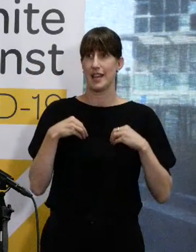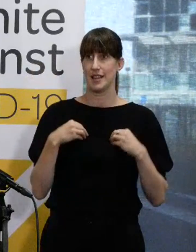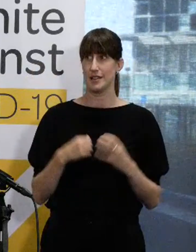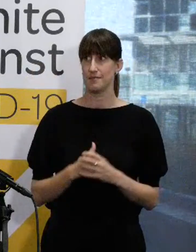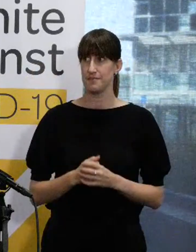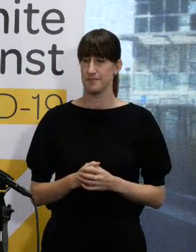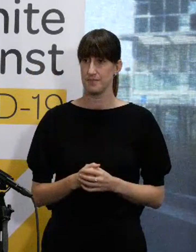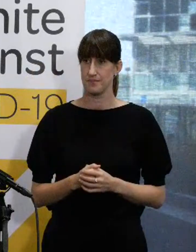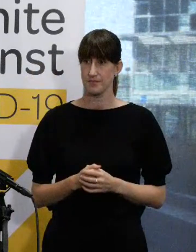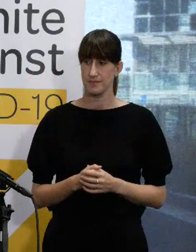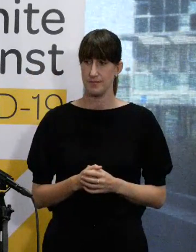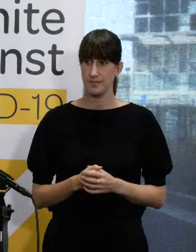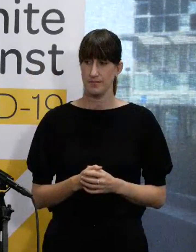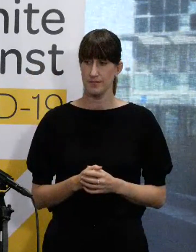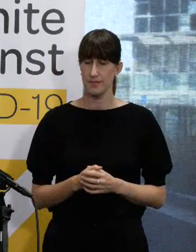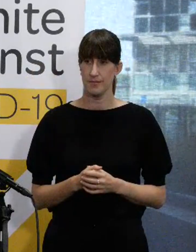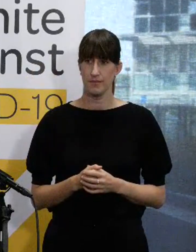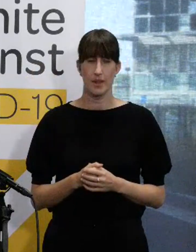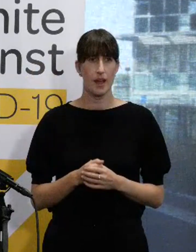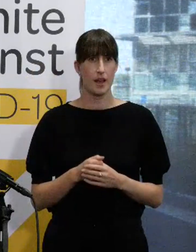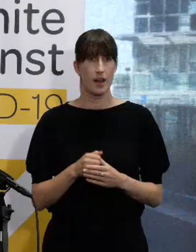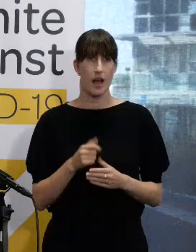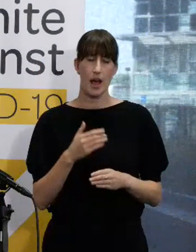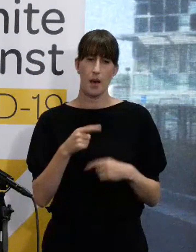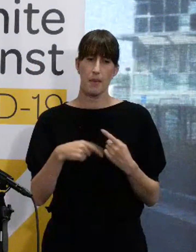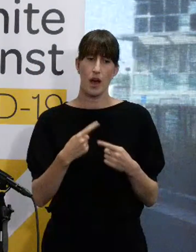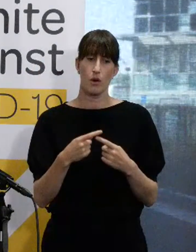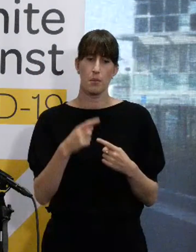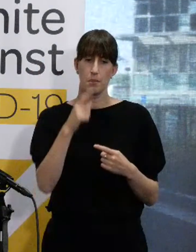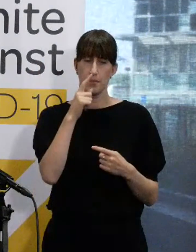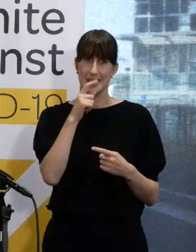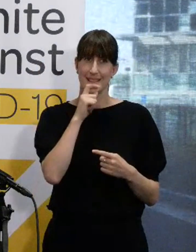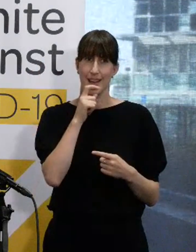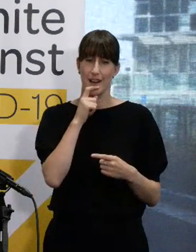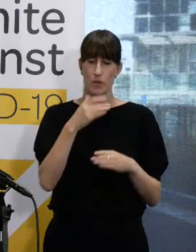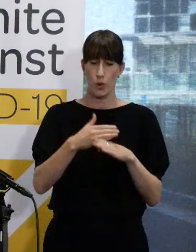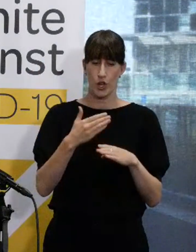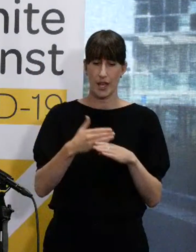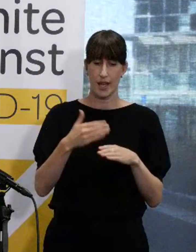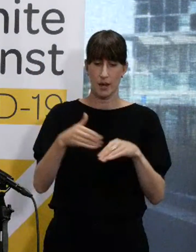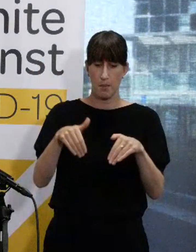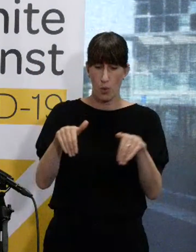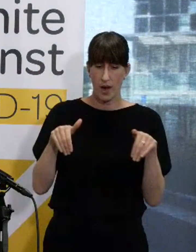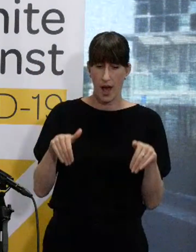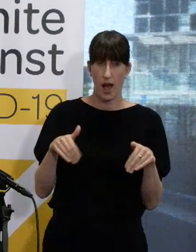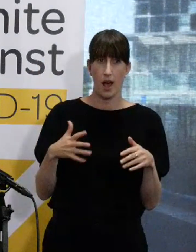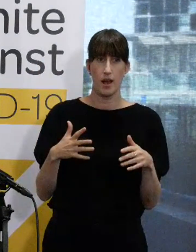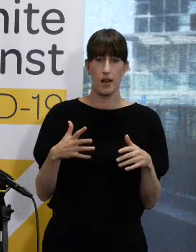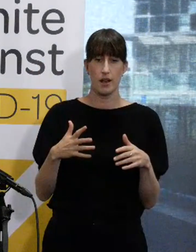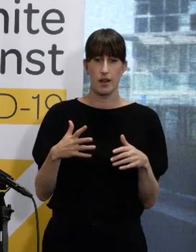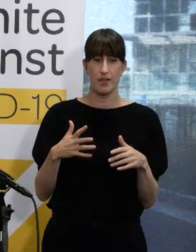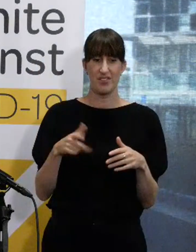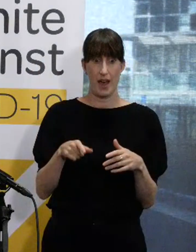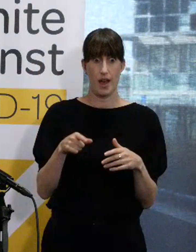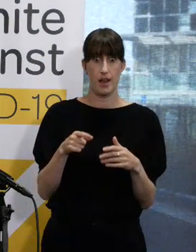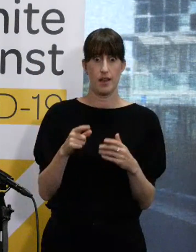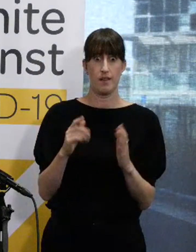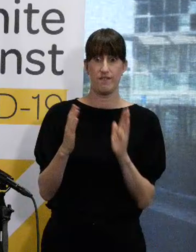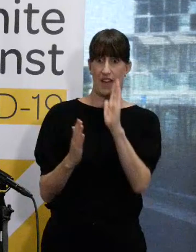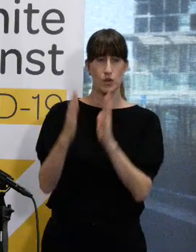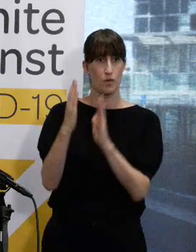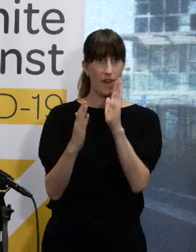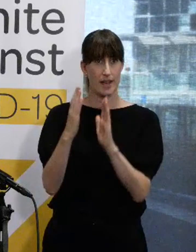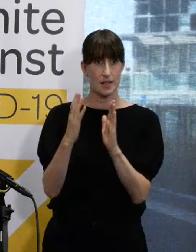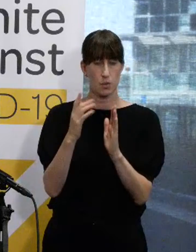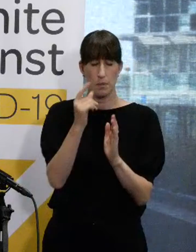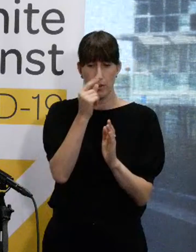on the people who are working on the front line, given this high risk, who are still on the front line, would you are you sort of looking to pull them off